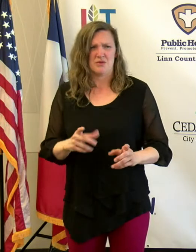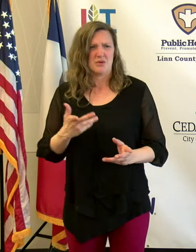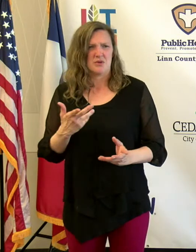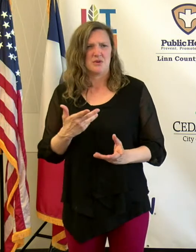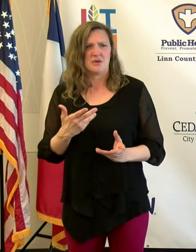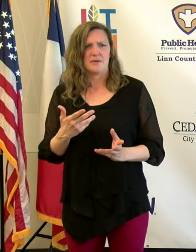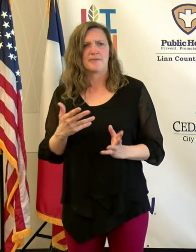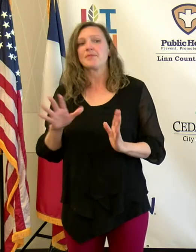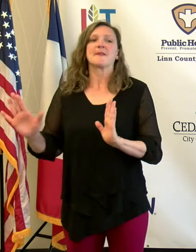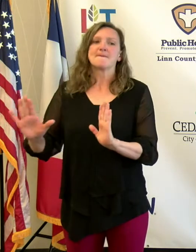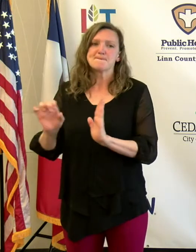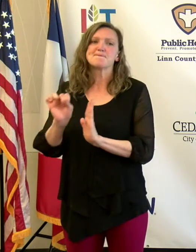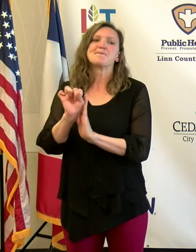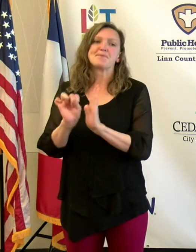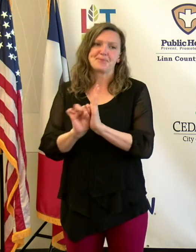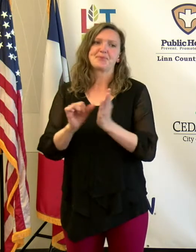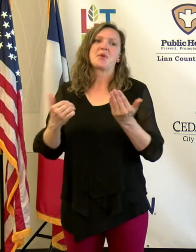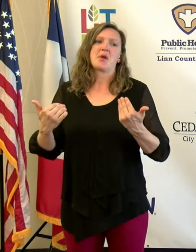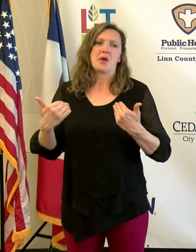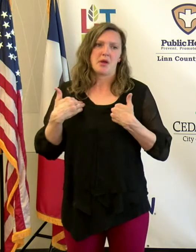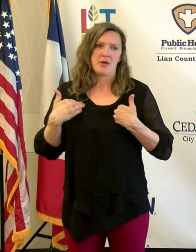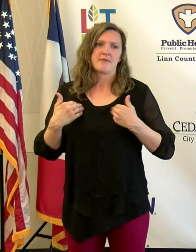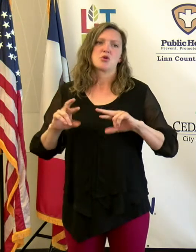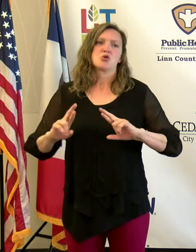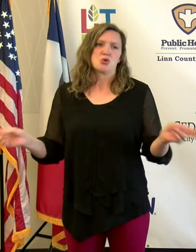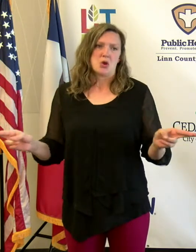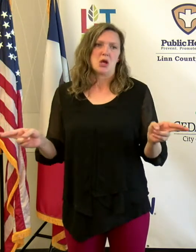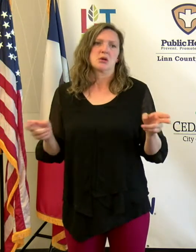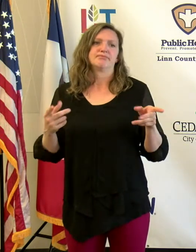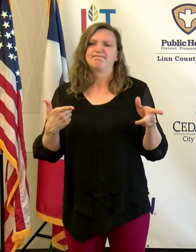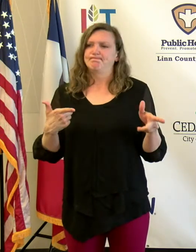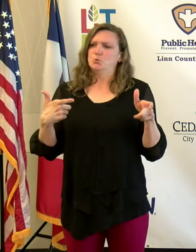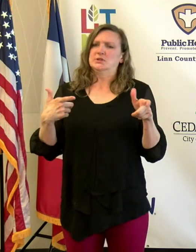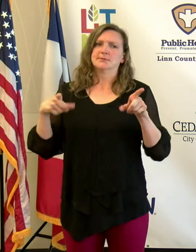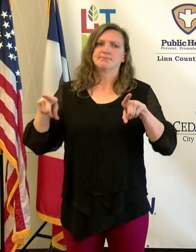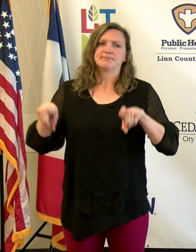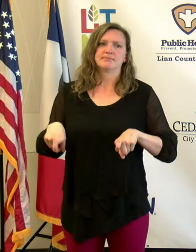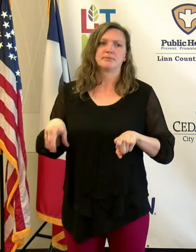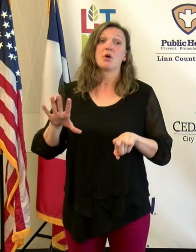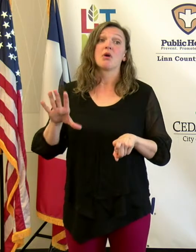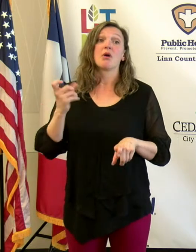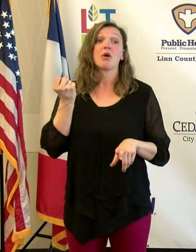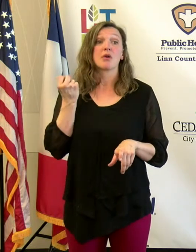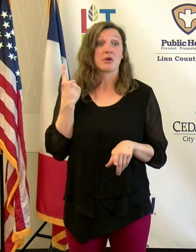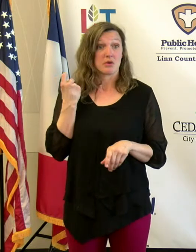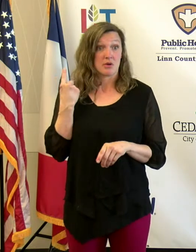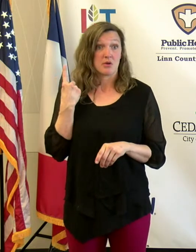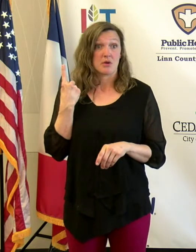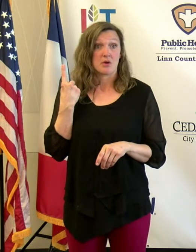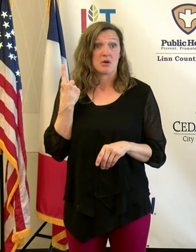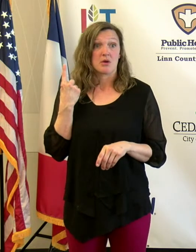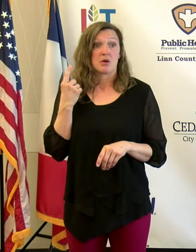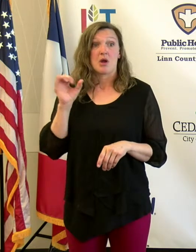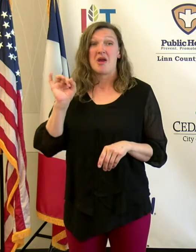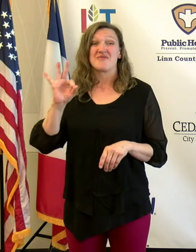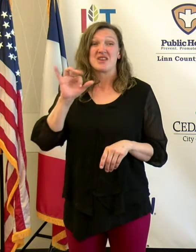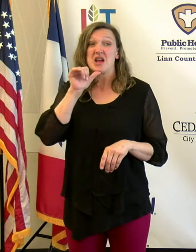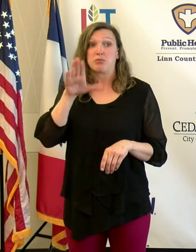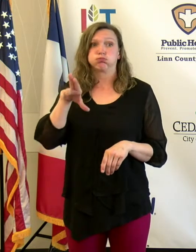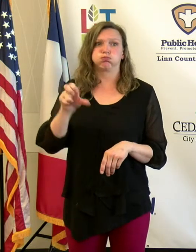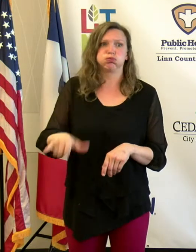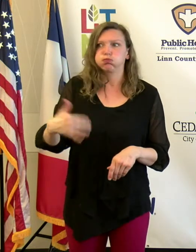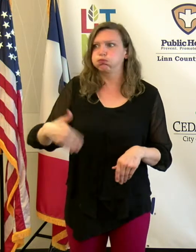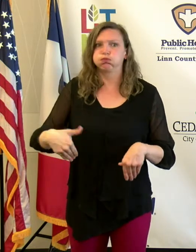kits available at this time, and that's for large outbreak situations. They will deploy those kits out. However, I'm not aware